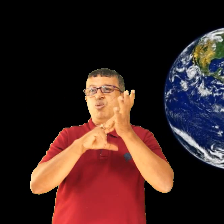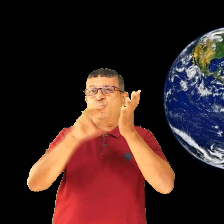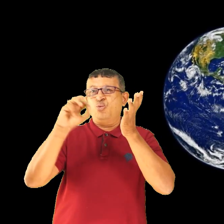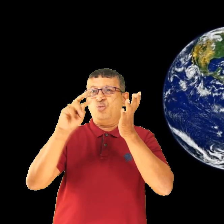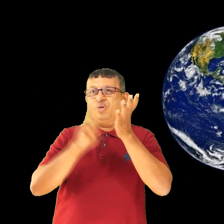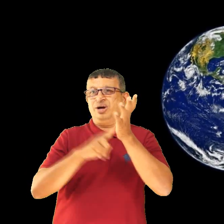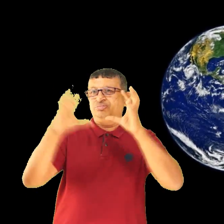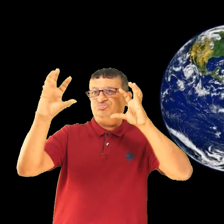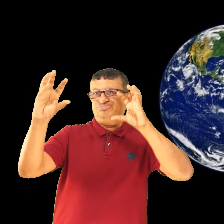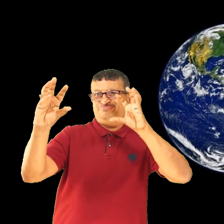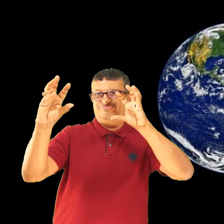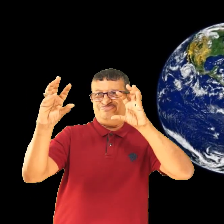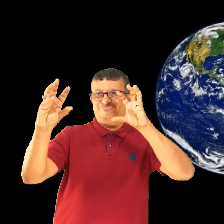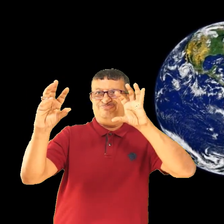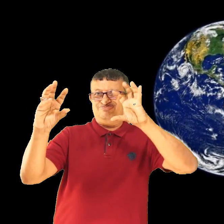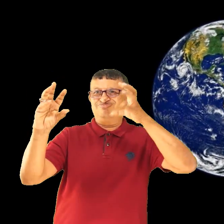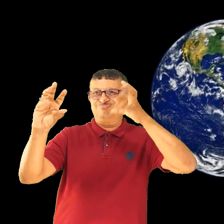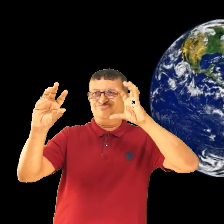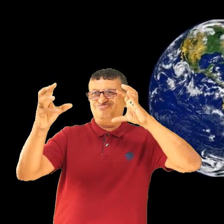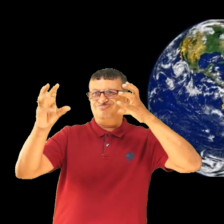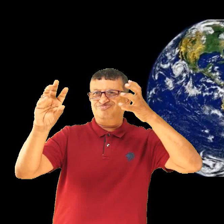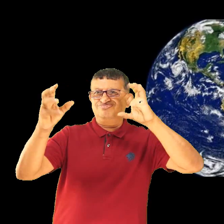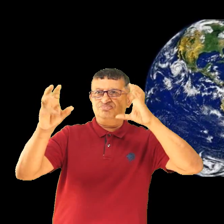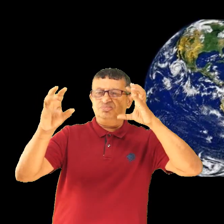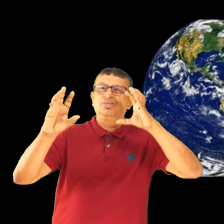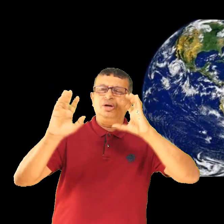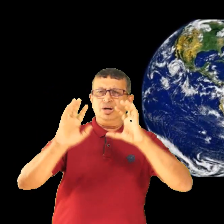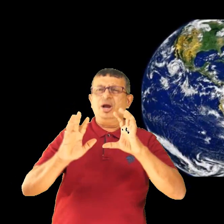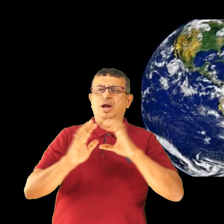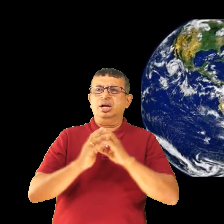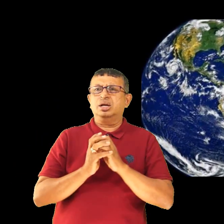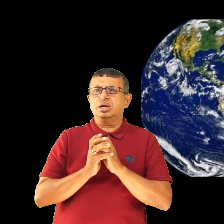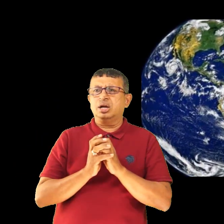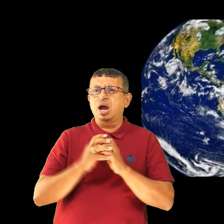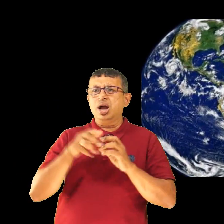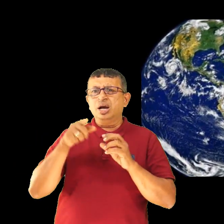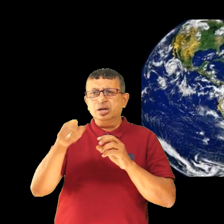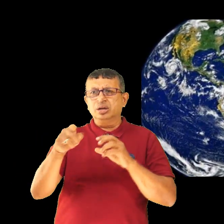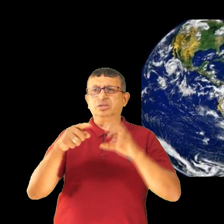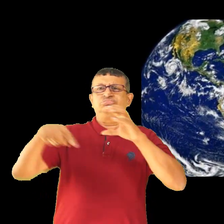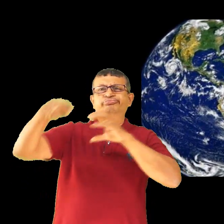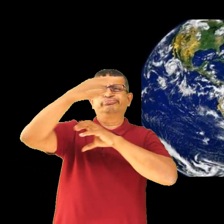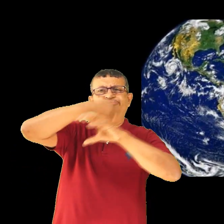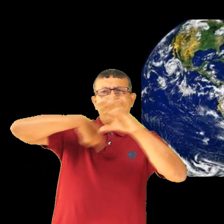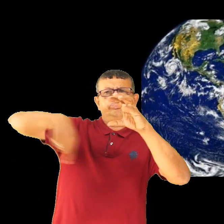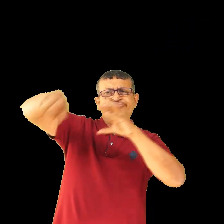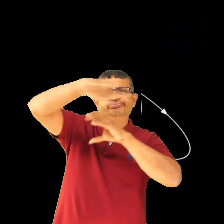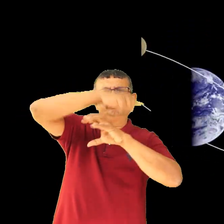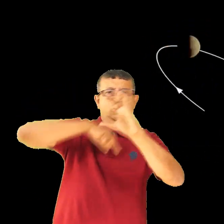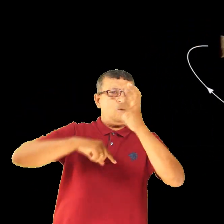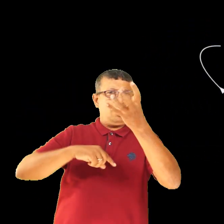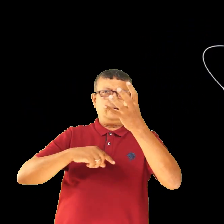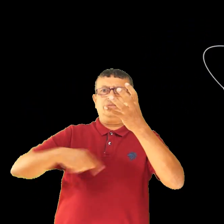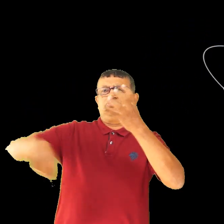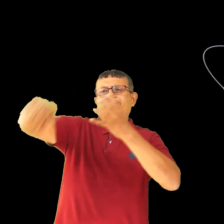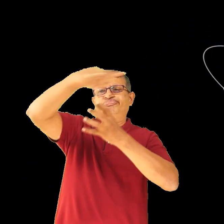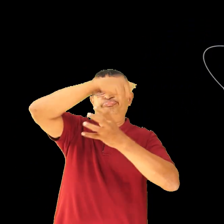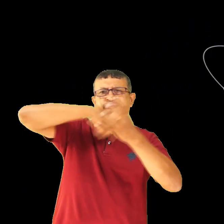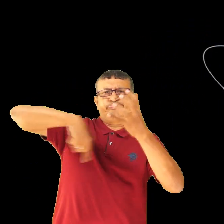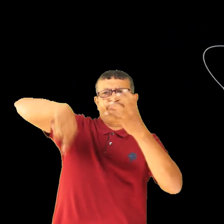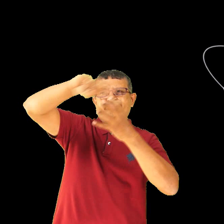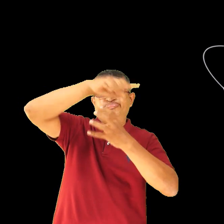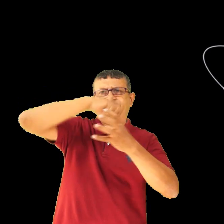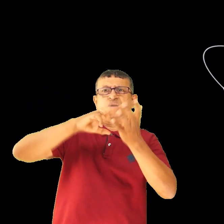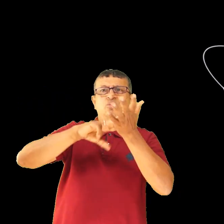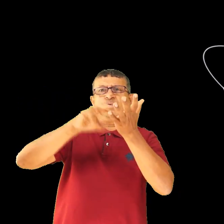is part of the Earth's satellite. Moon circles the Earth in 24 hours. The moon can be